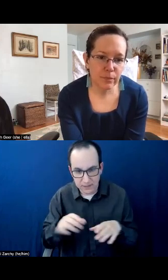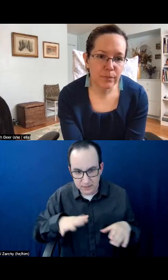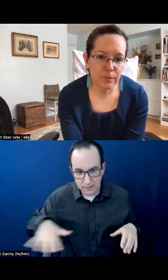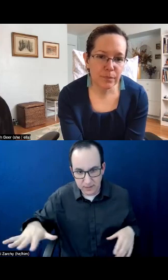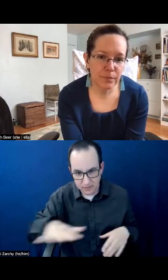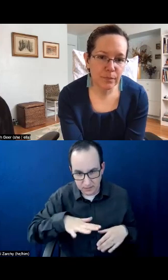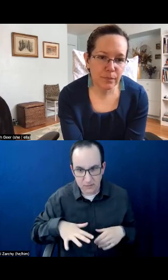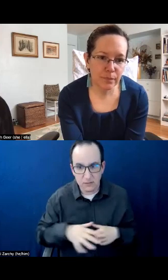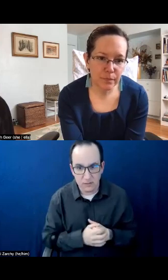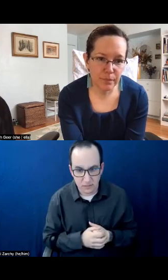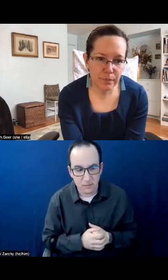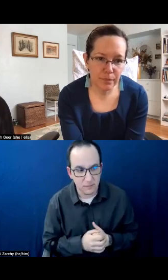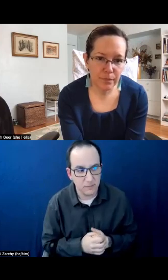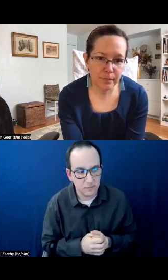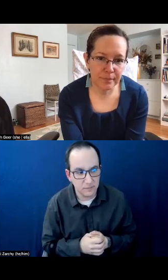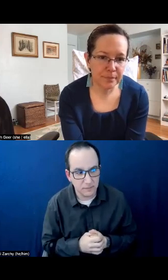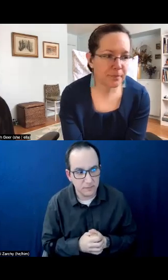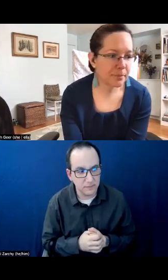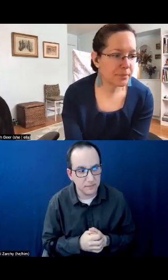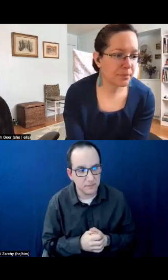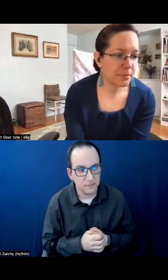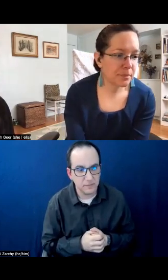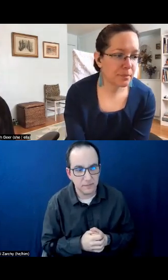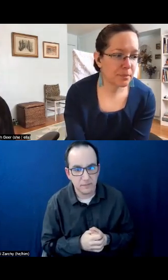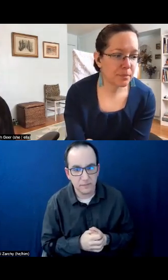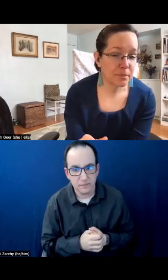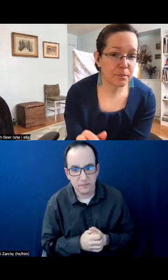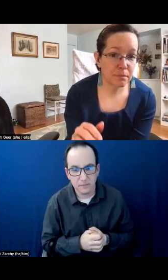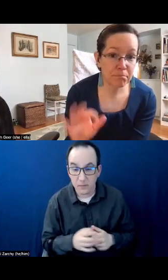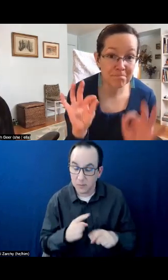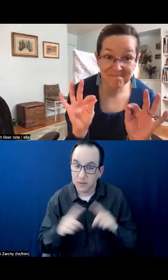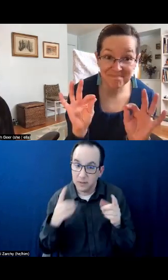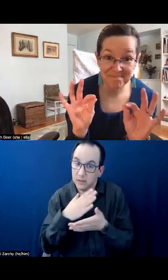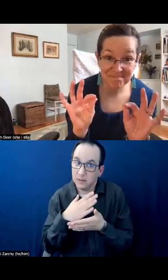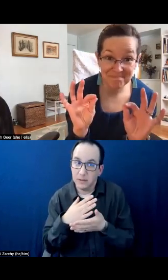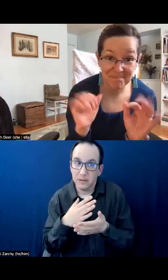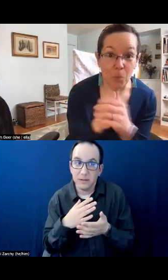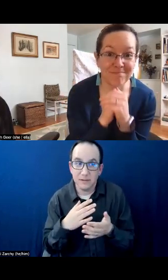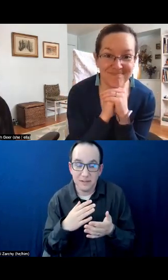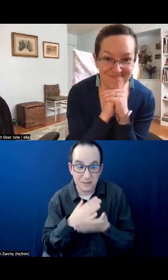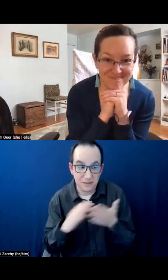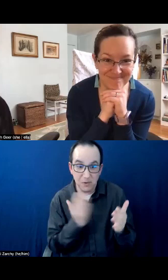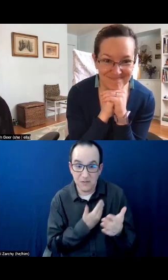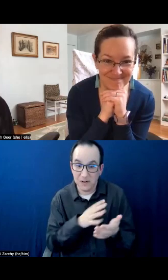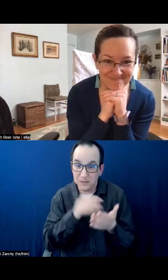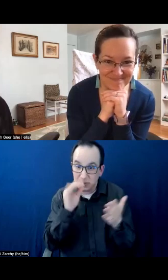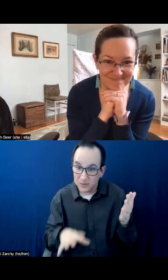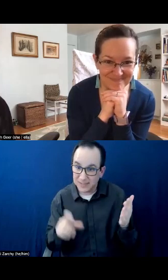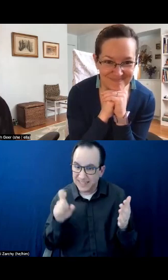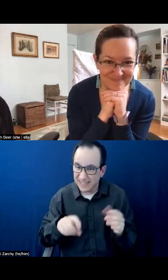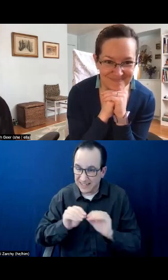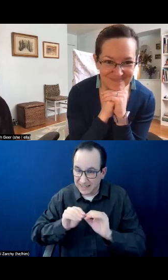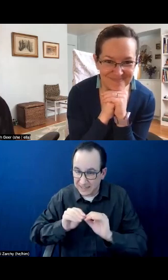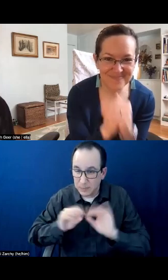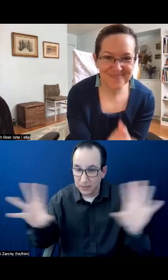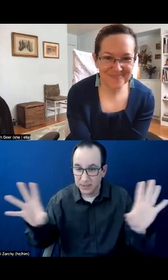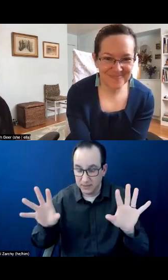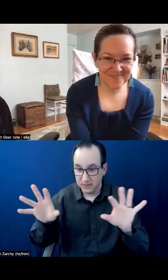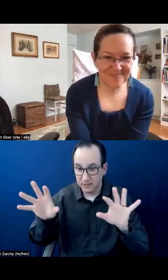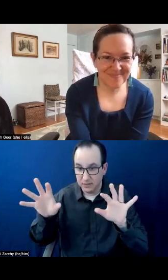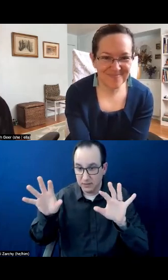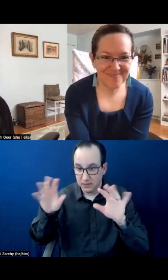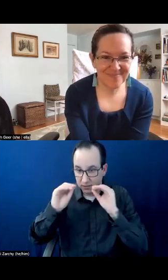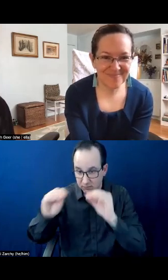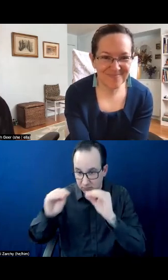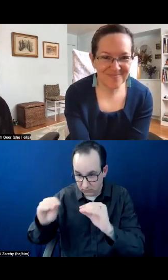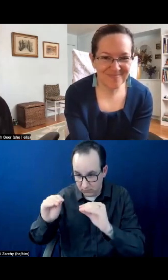can leverage ASL in showing how to put objects in specific places. Oh, sorry. Some of our